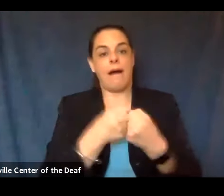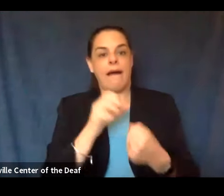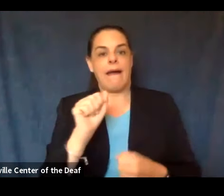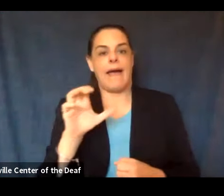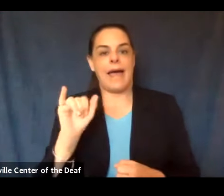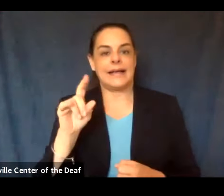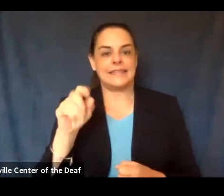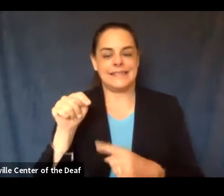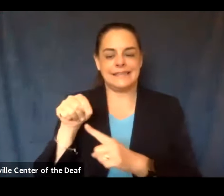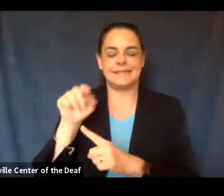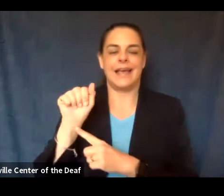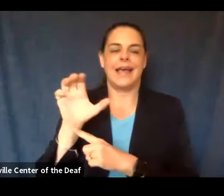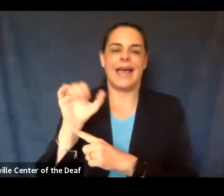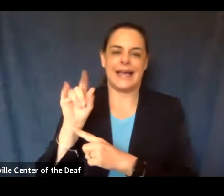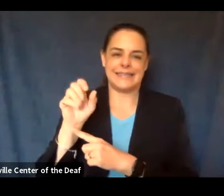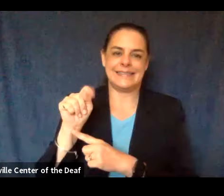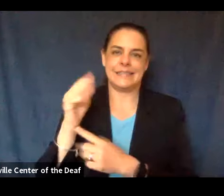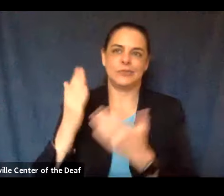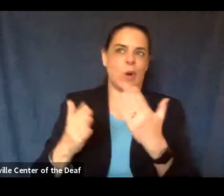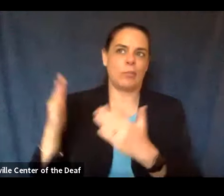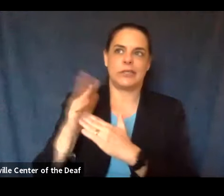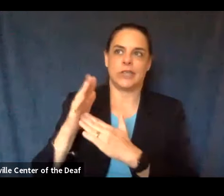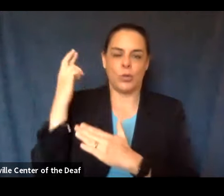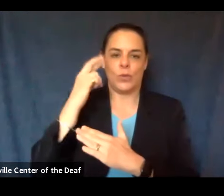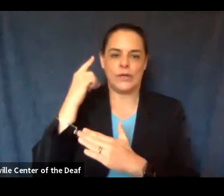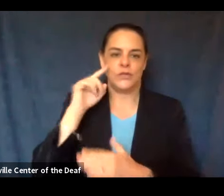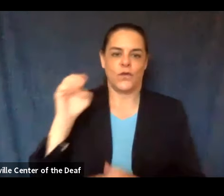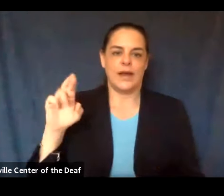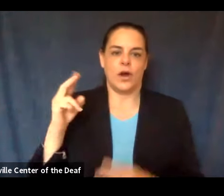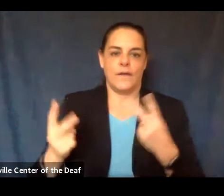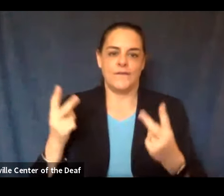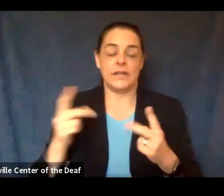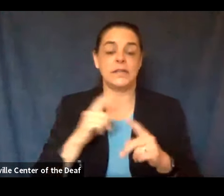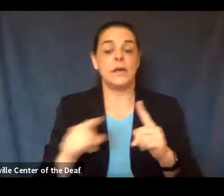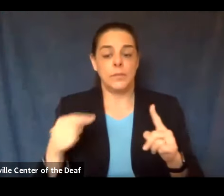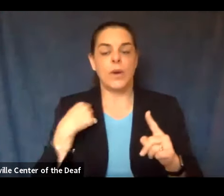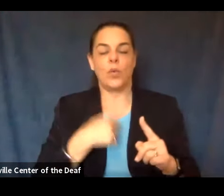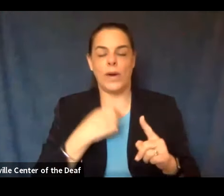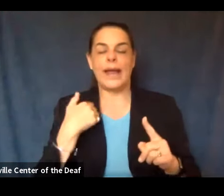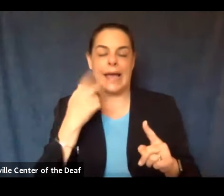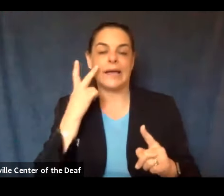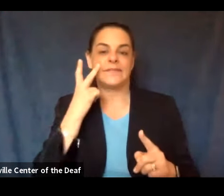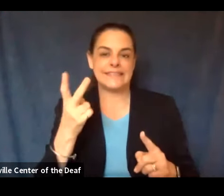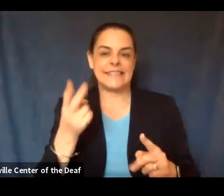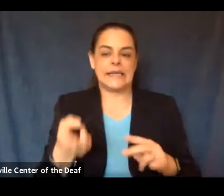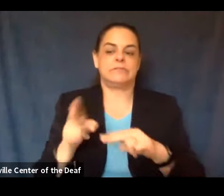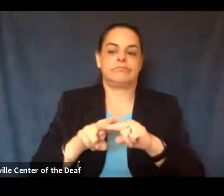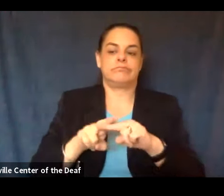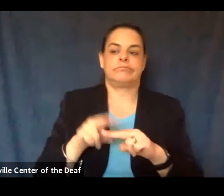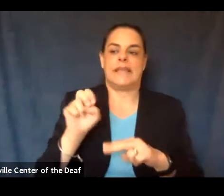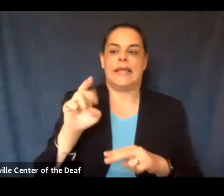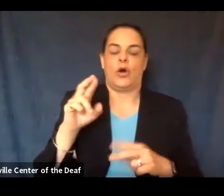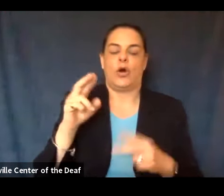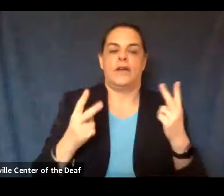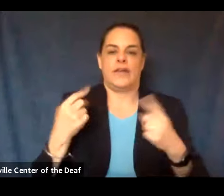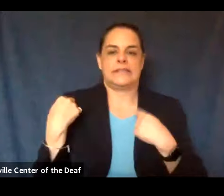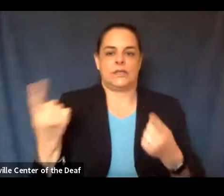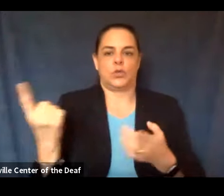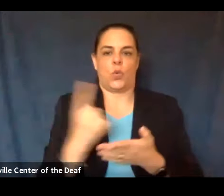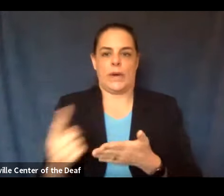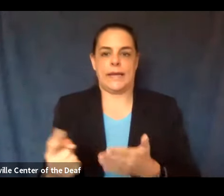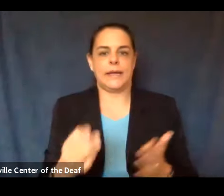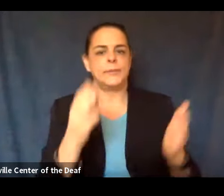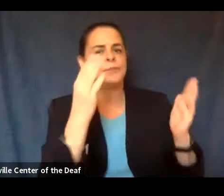a leading cause of ER visits. But to answer your question, we've seen an increase in our ER visits over the last week. The next question is